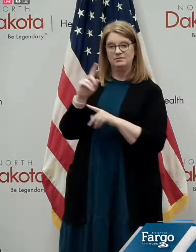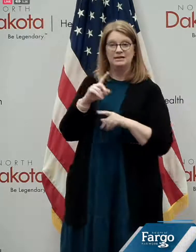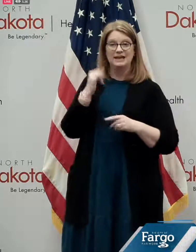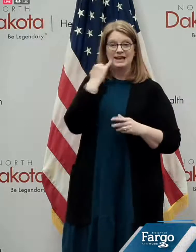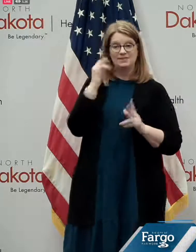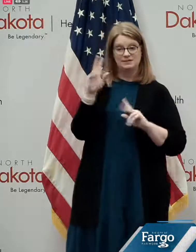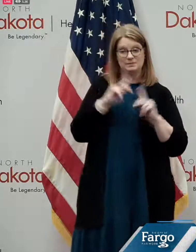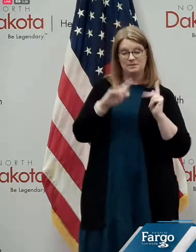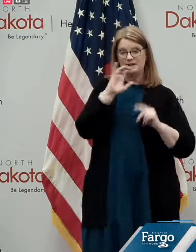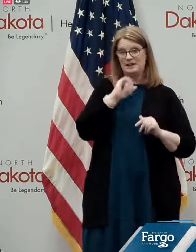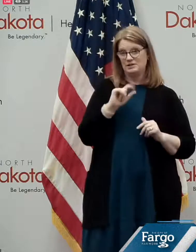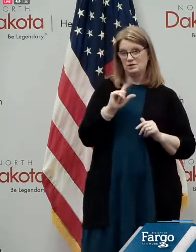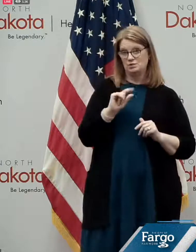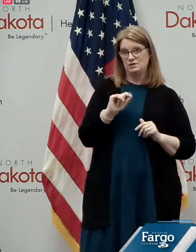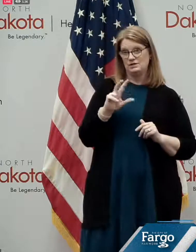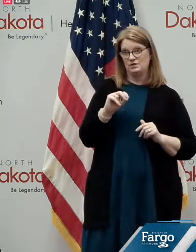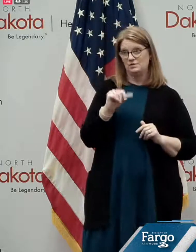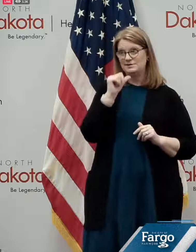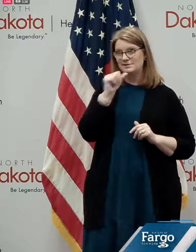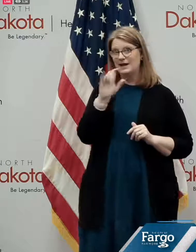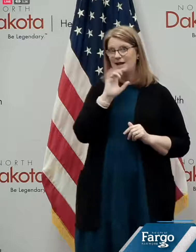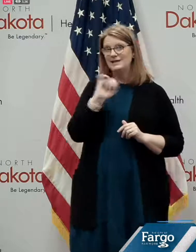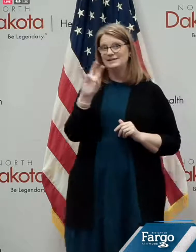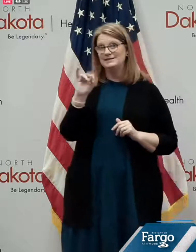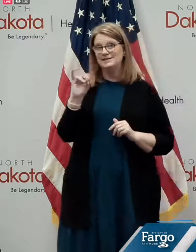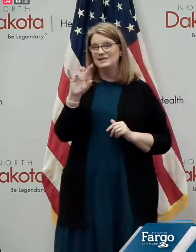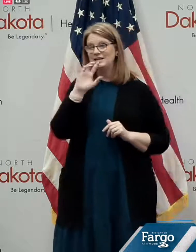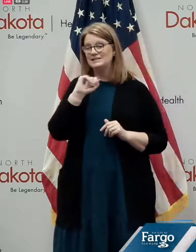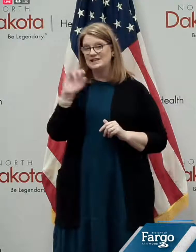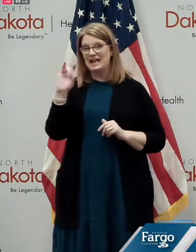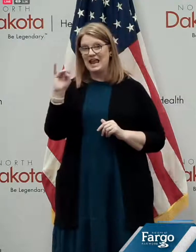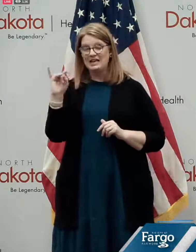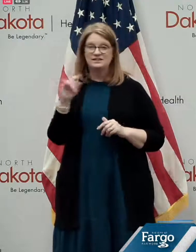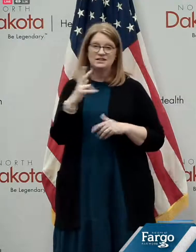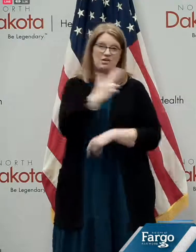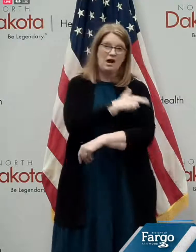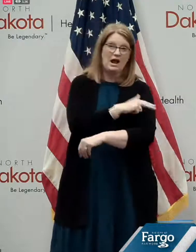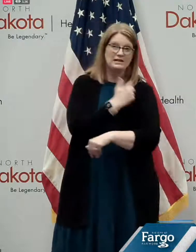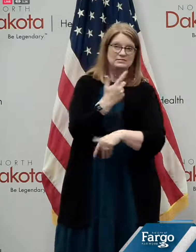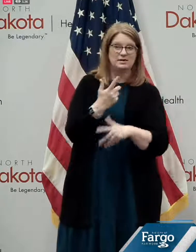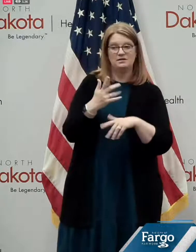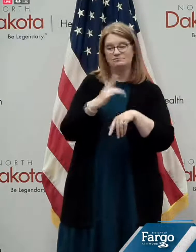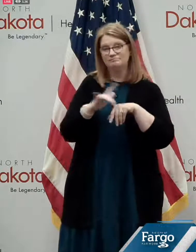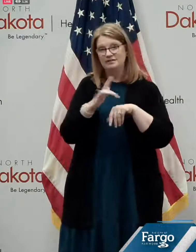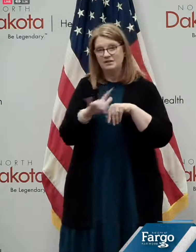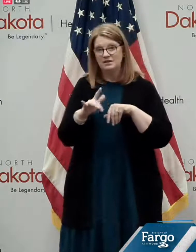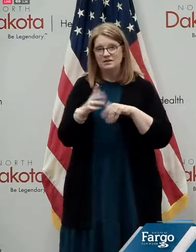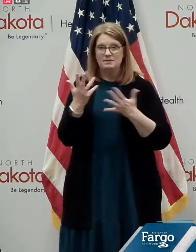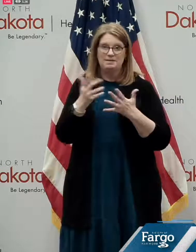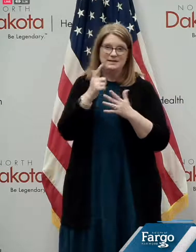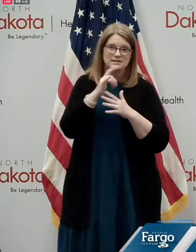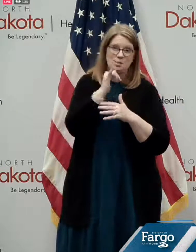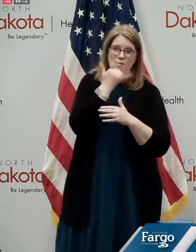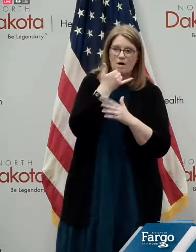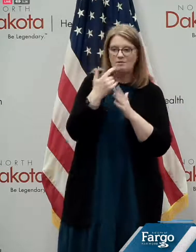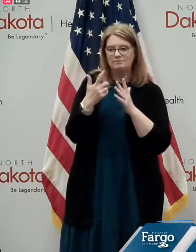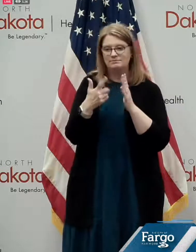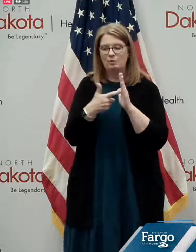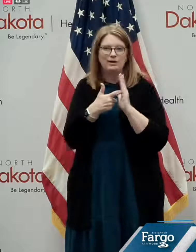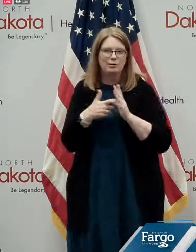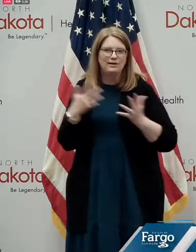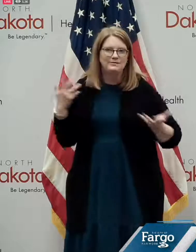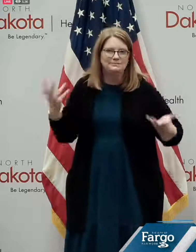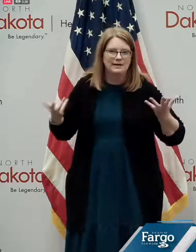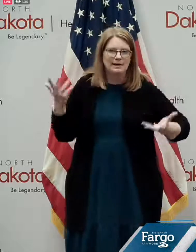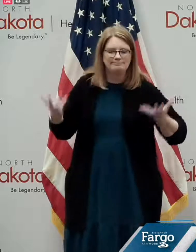and 30s and not in their 70s and 80s, and our hospital capacity stays the same, then that would maybe be the wrong criteria to try to restrict that.